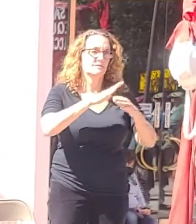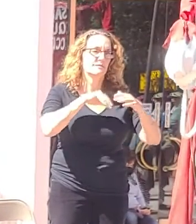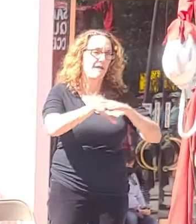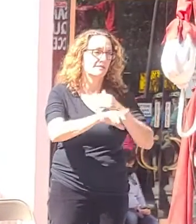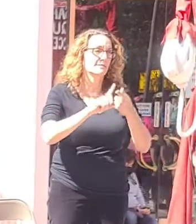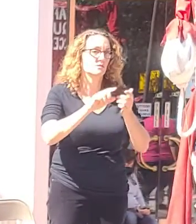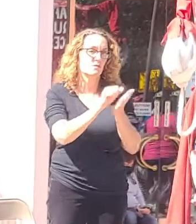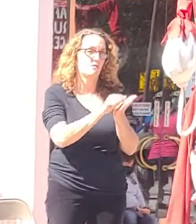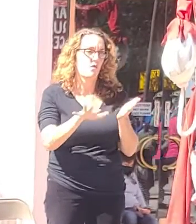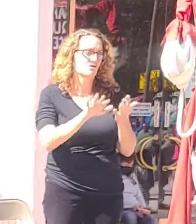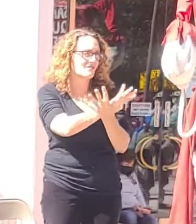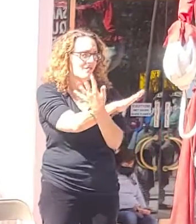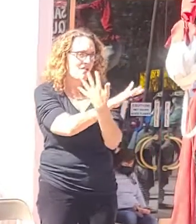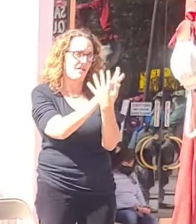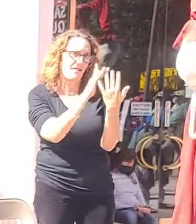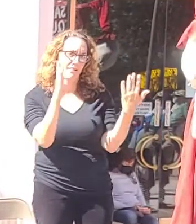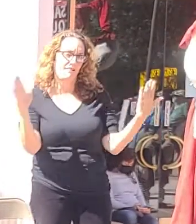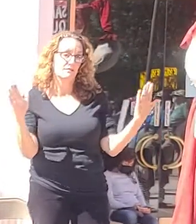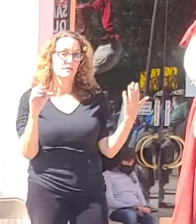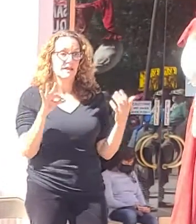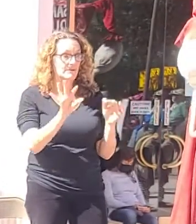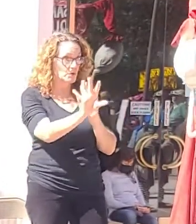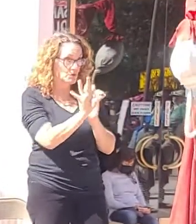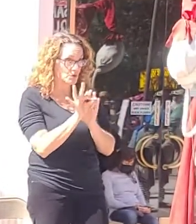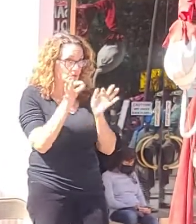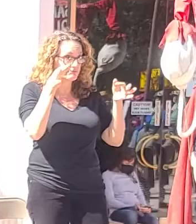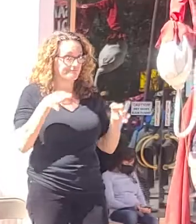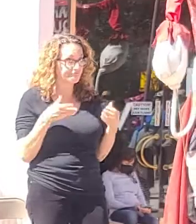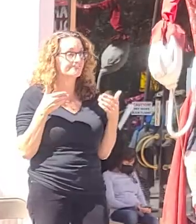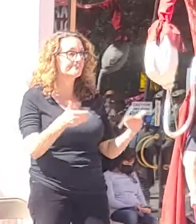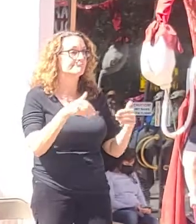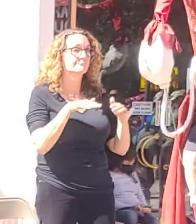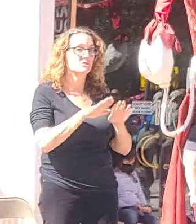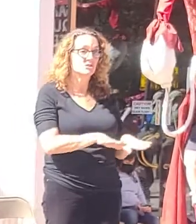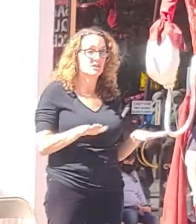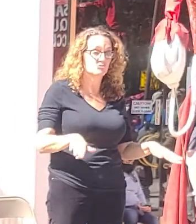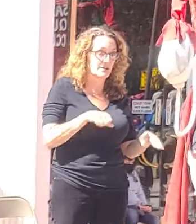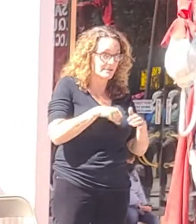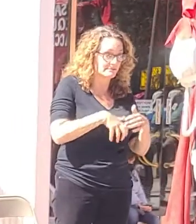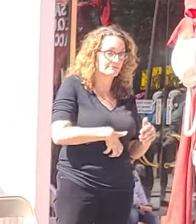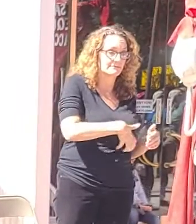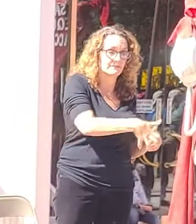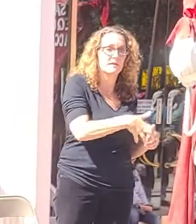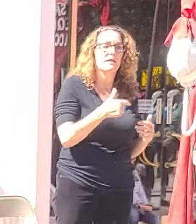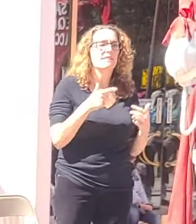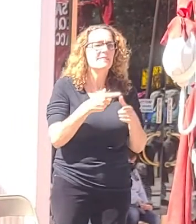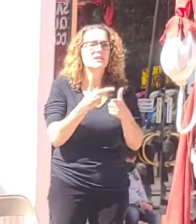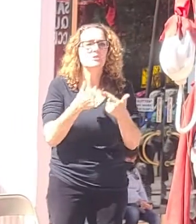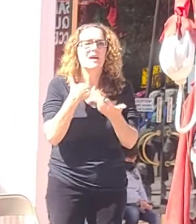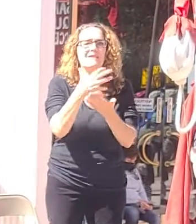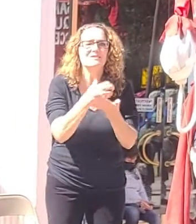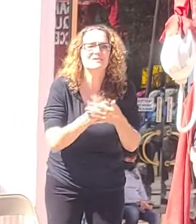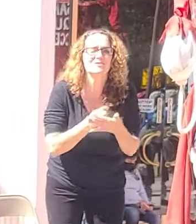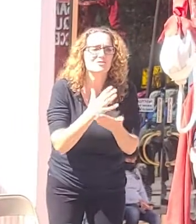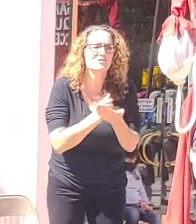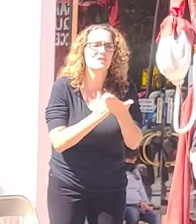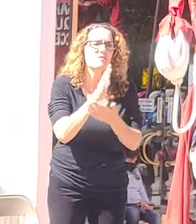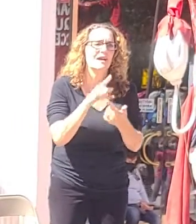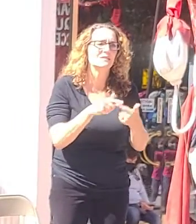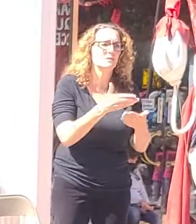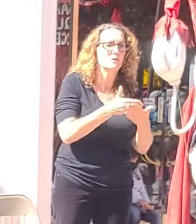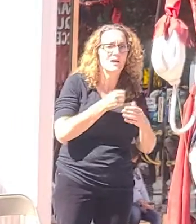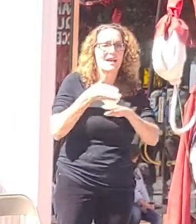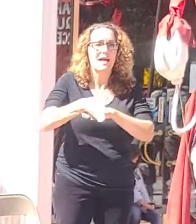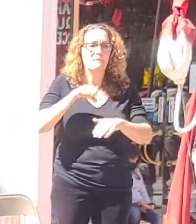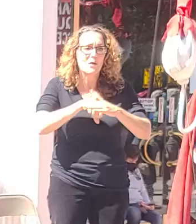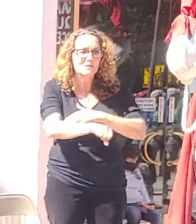And if we choose to have children, we deserve choices and access to pre- and postpartum birth care, breastfeeding